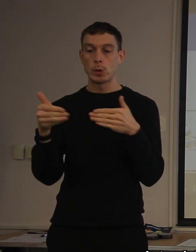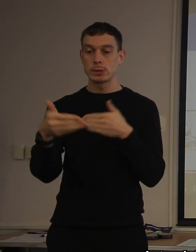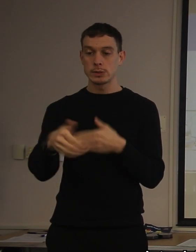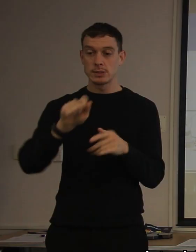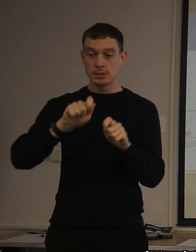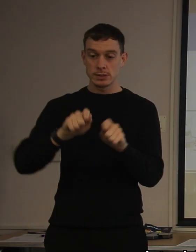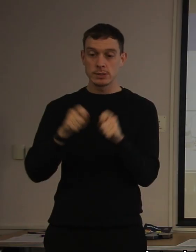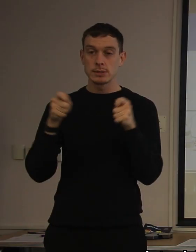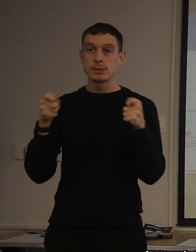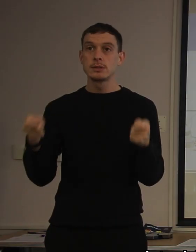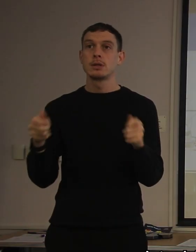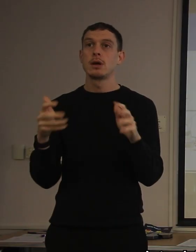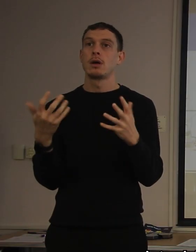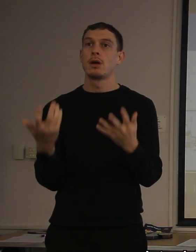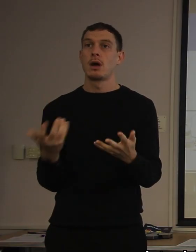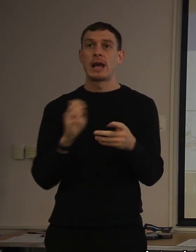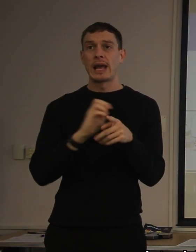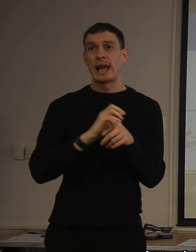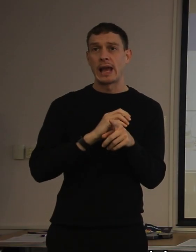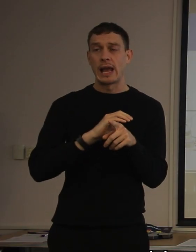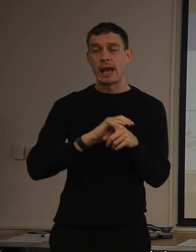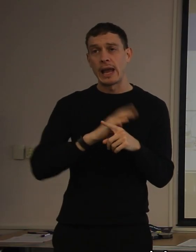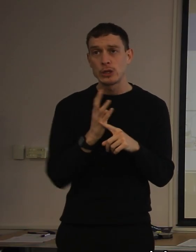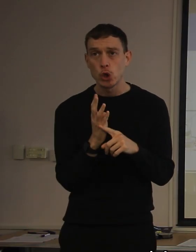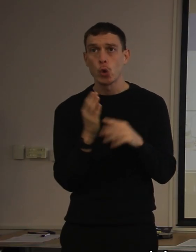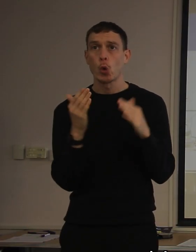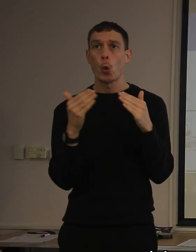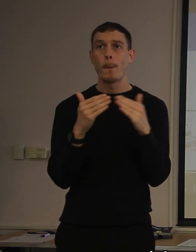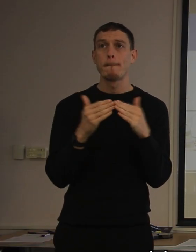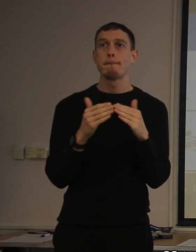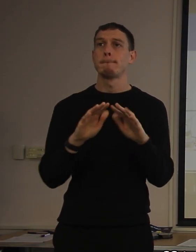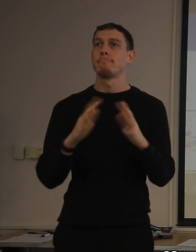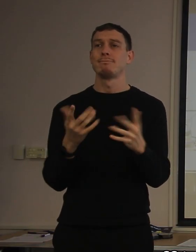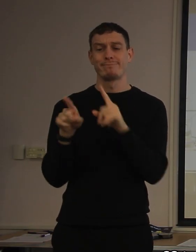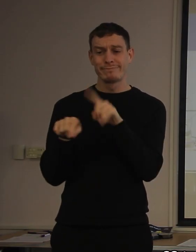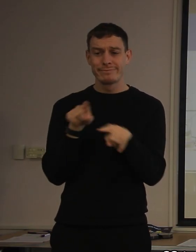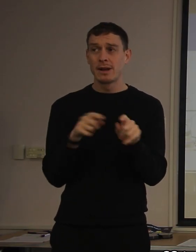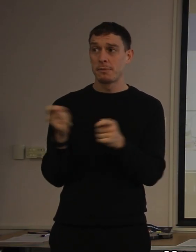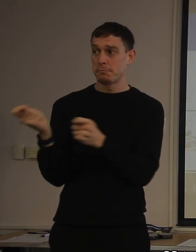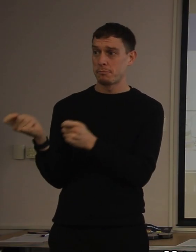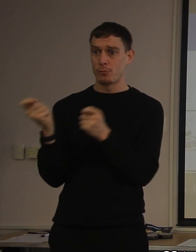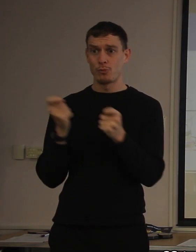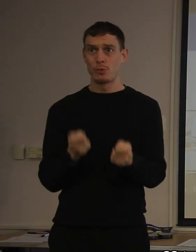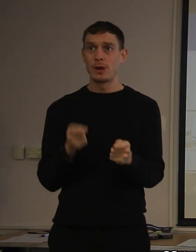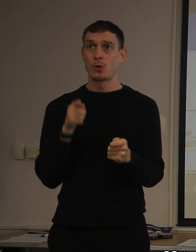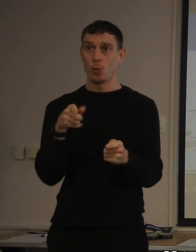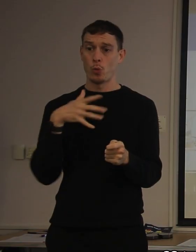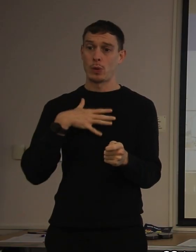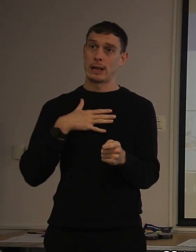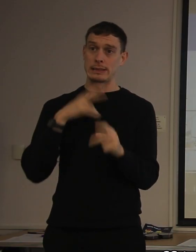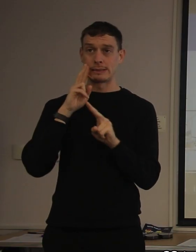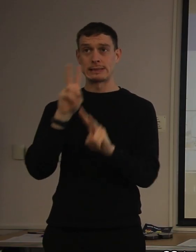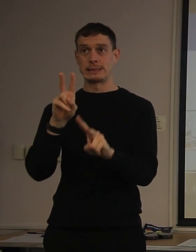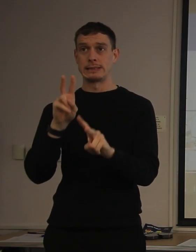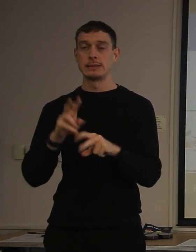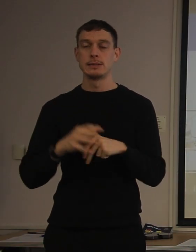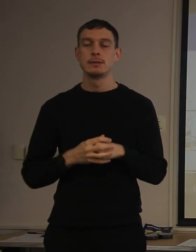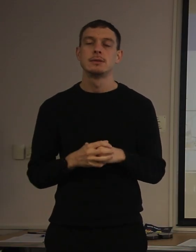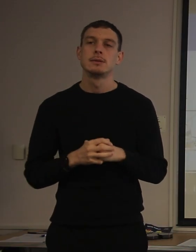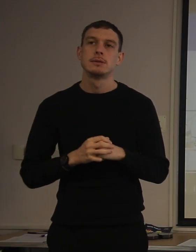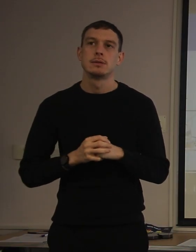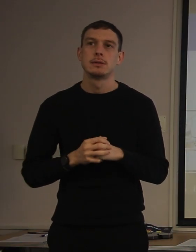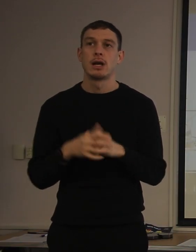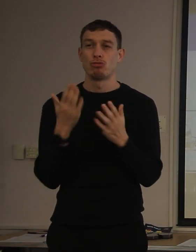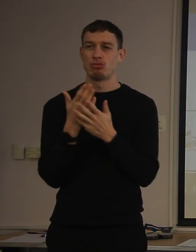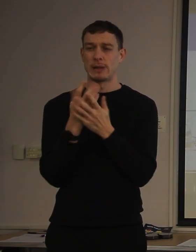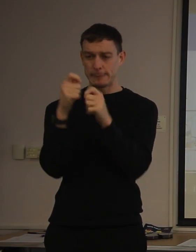bird boxes, hedgehog homes, fixing tables. You know, people have brought stuff in that they would like to see, and we really